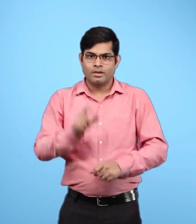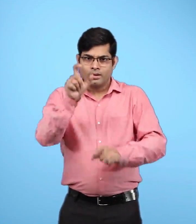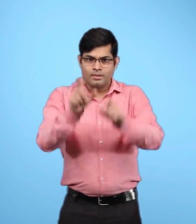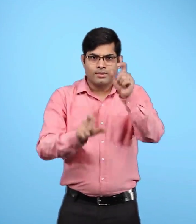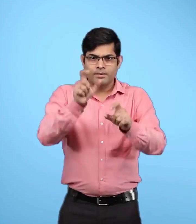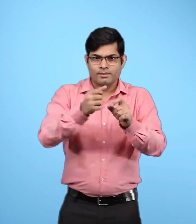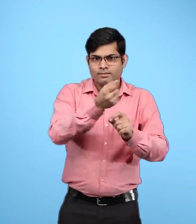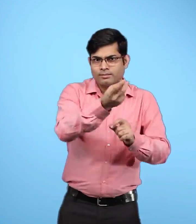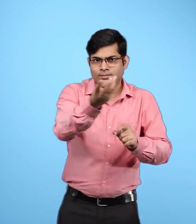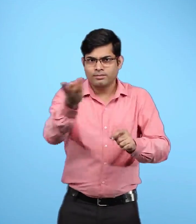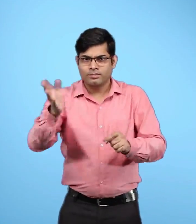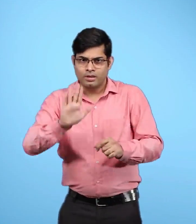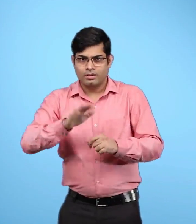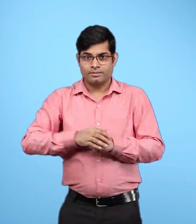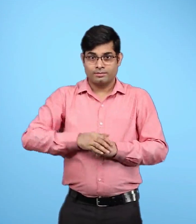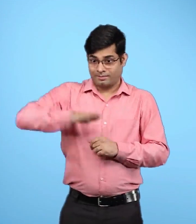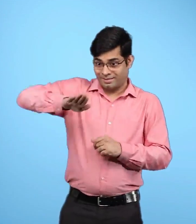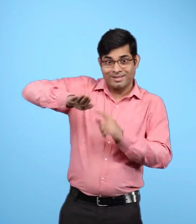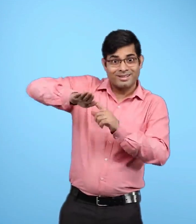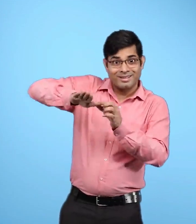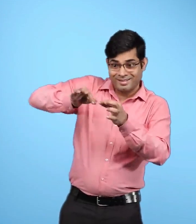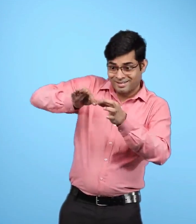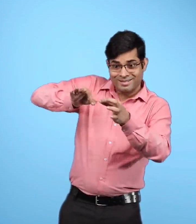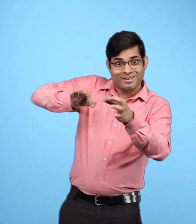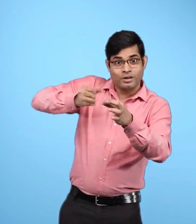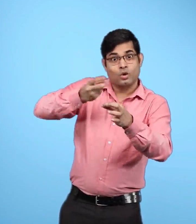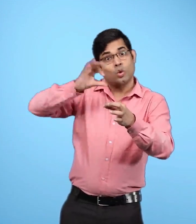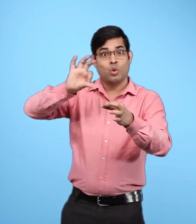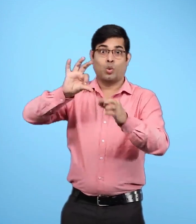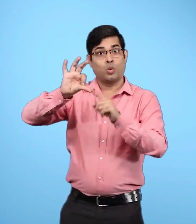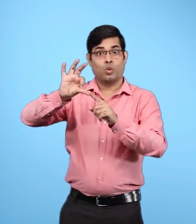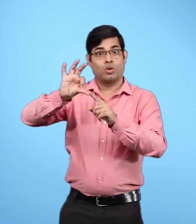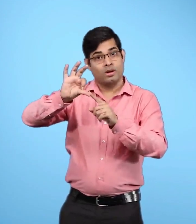How many have 9 size shoes? Dash children.